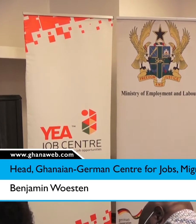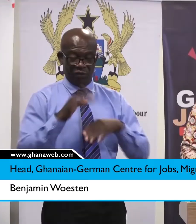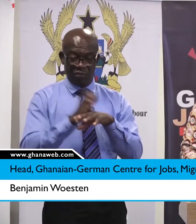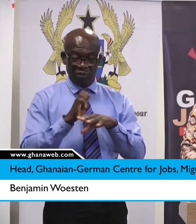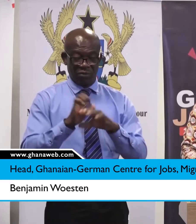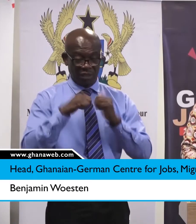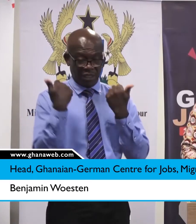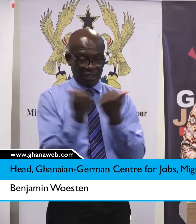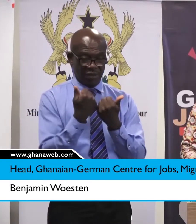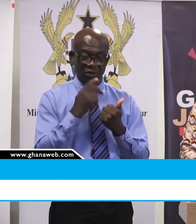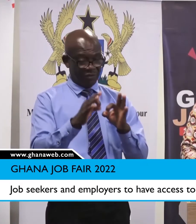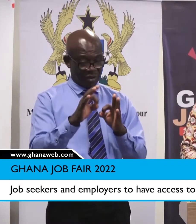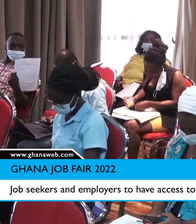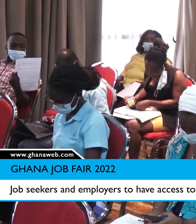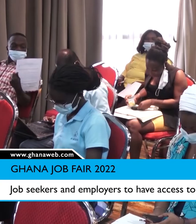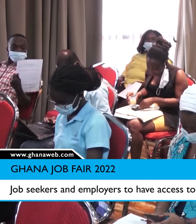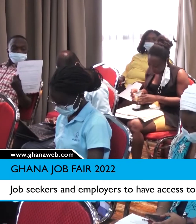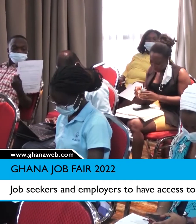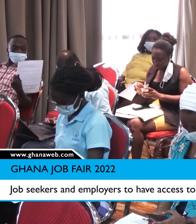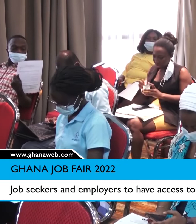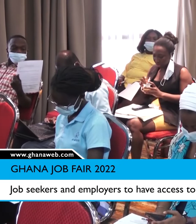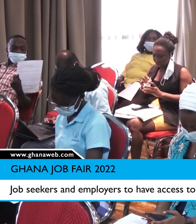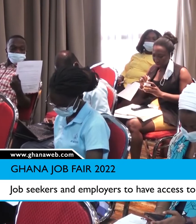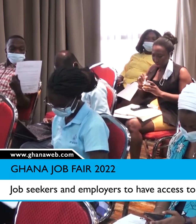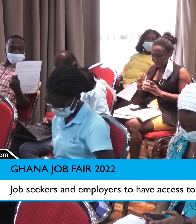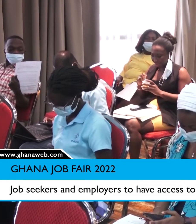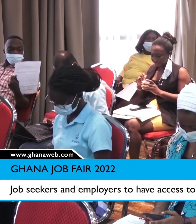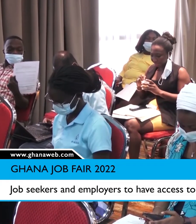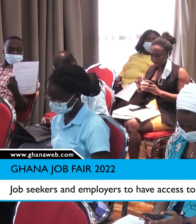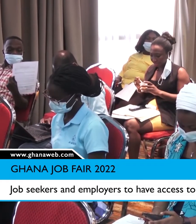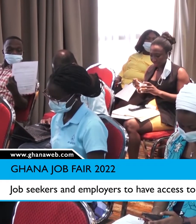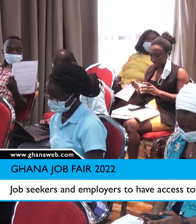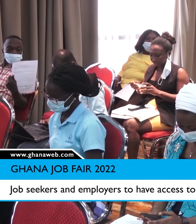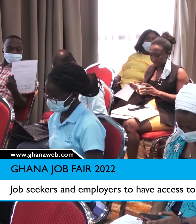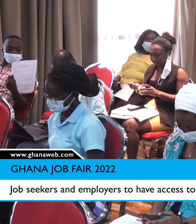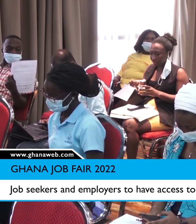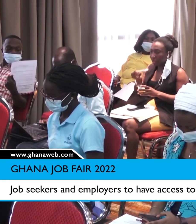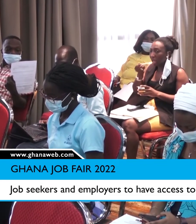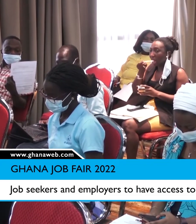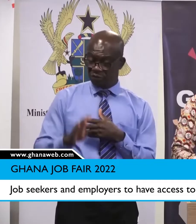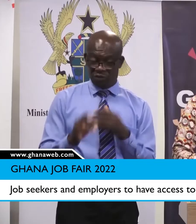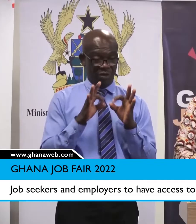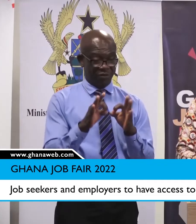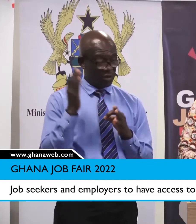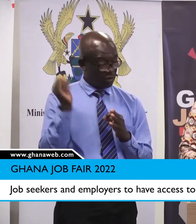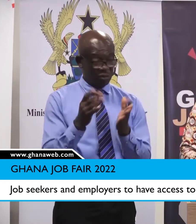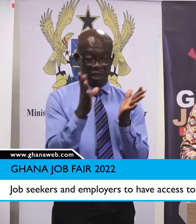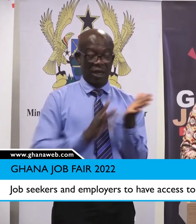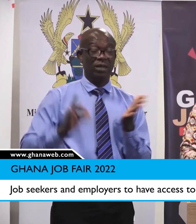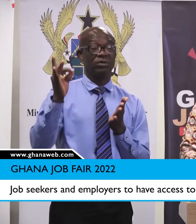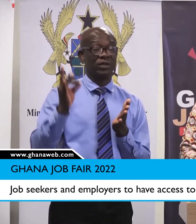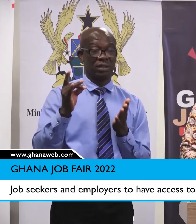very grateful for this development. Our key expectation is that the Ghana Job Fair would be taken advantage of by the